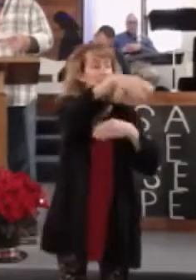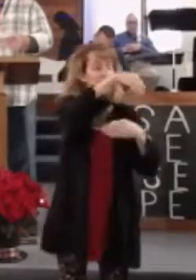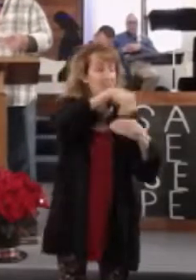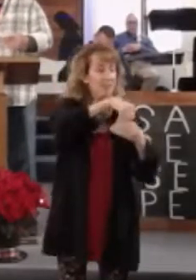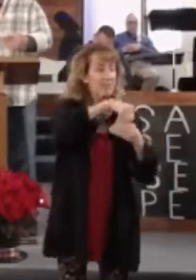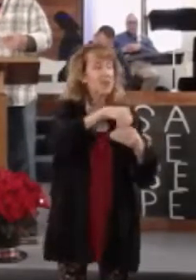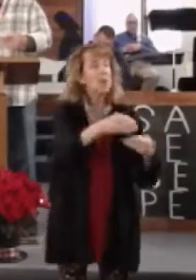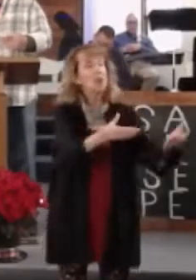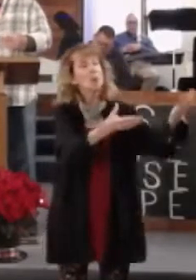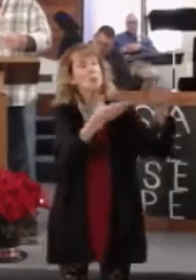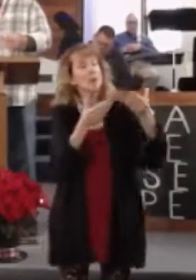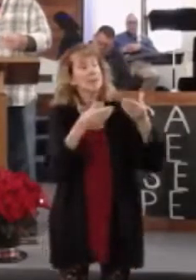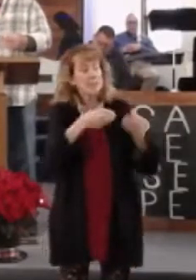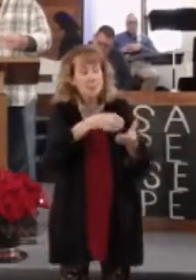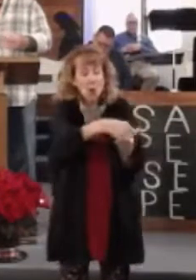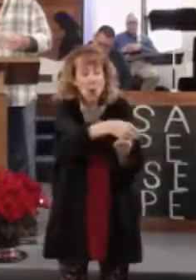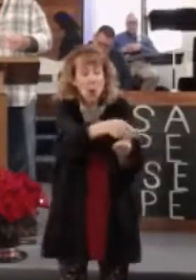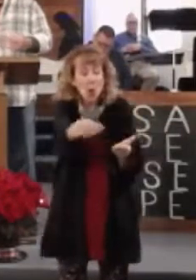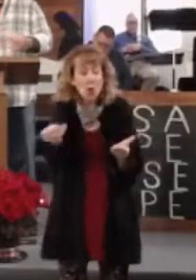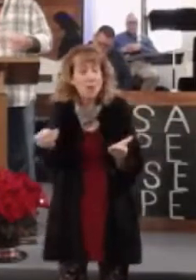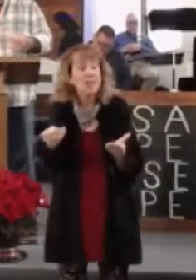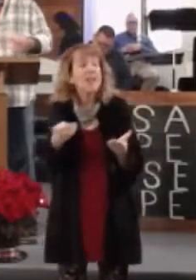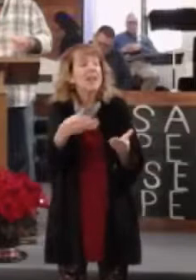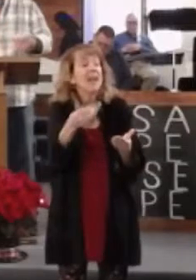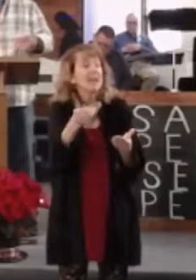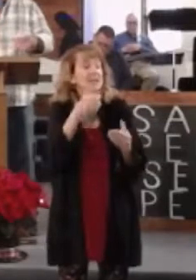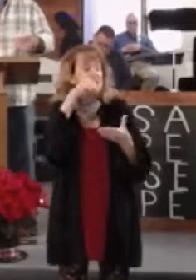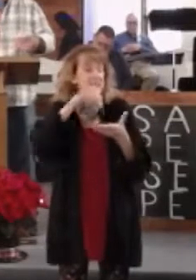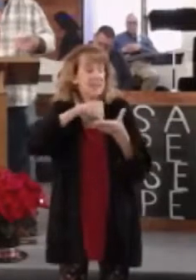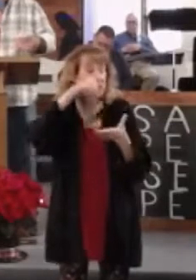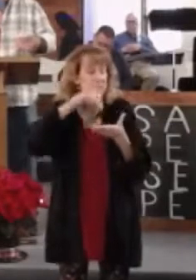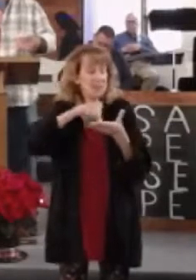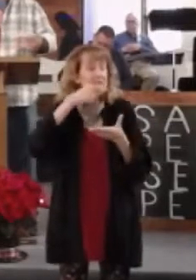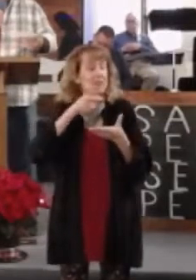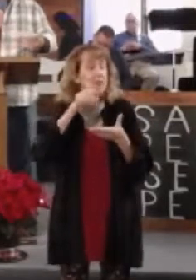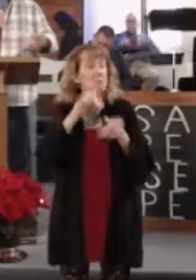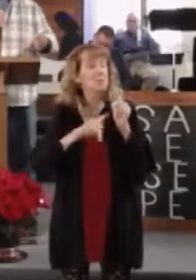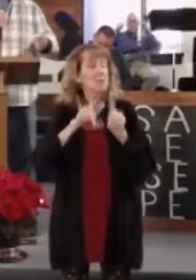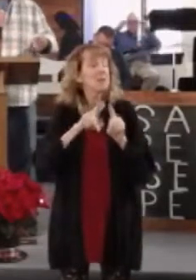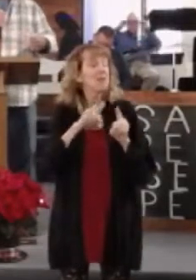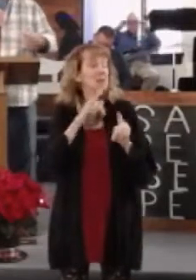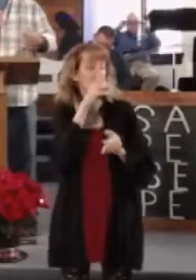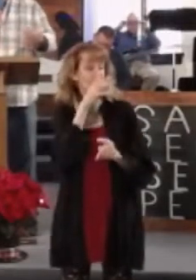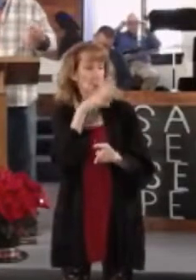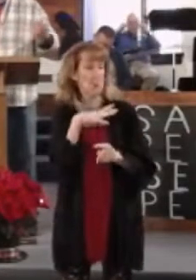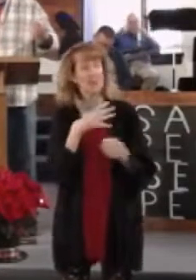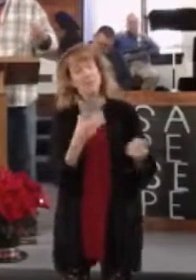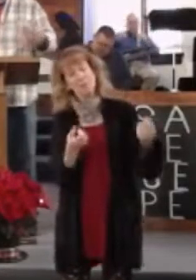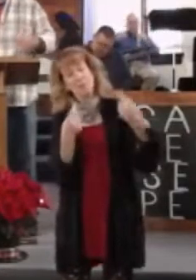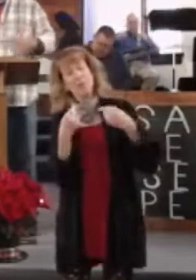you know, bring some cards and some postage stamps for those cards. Pack a